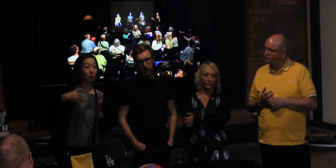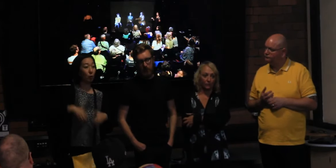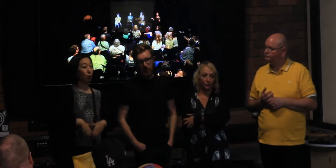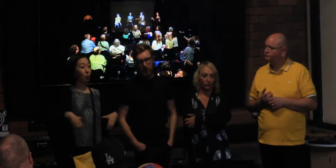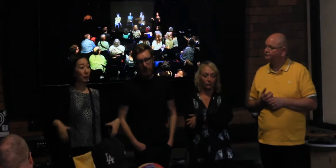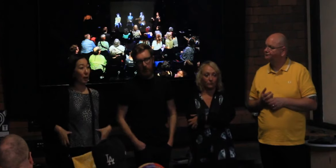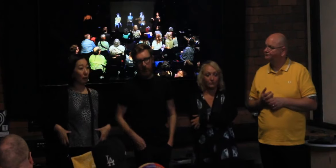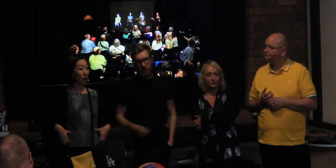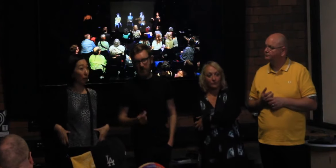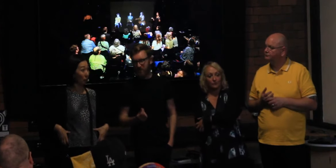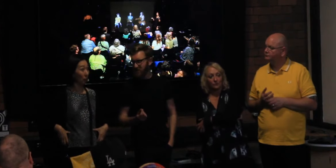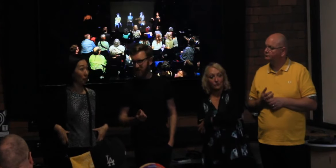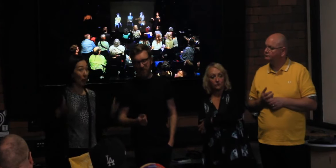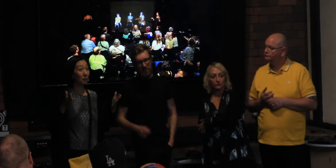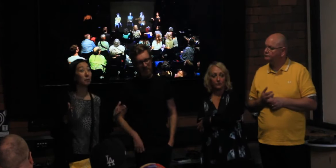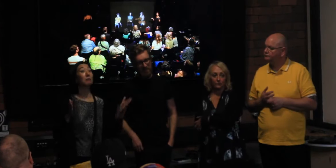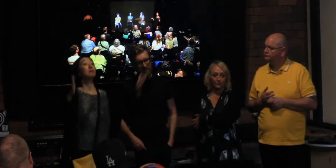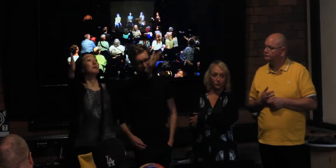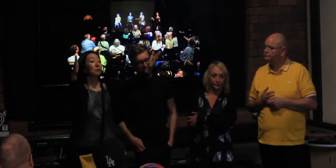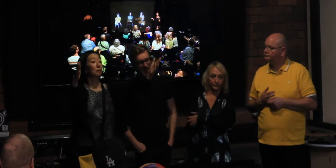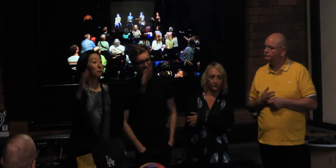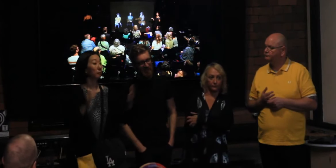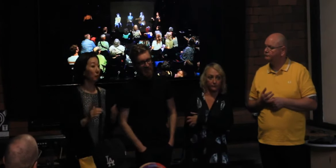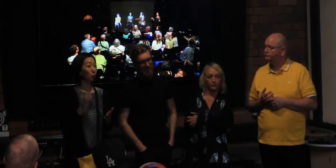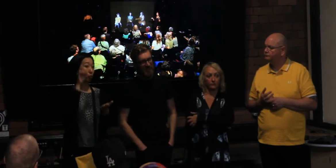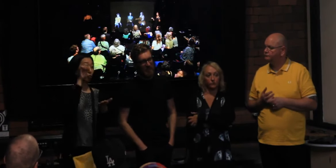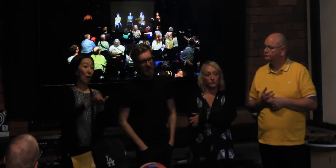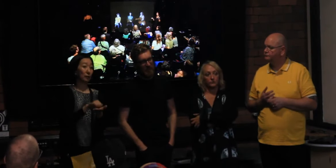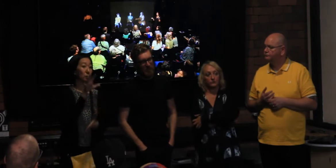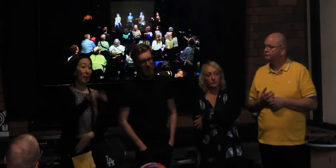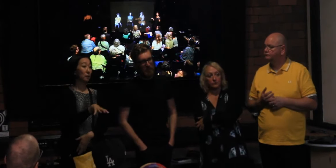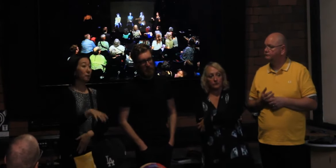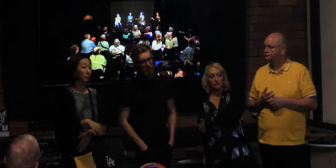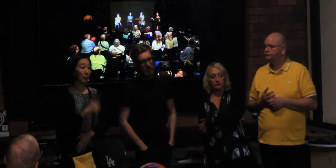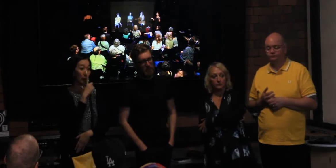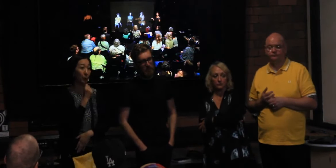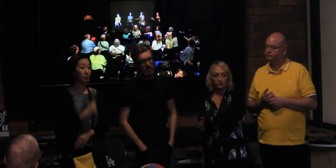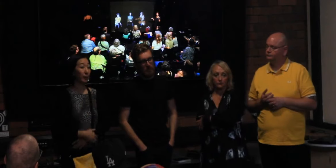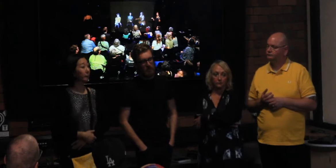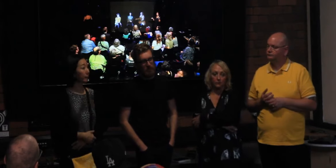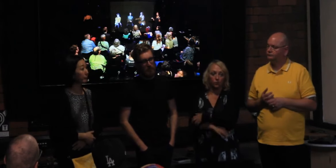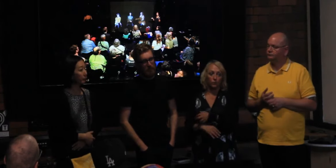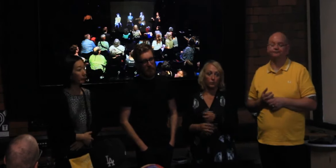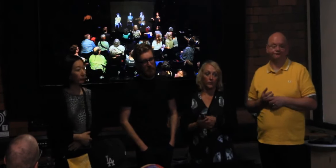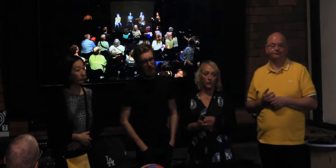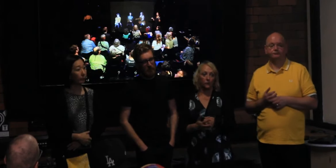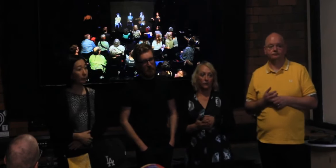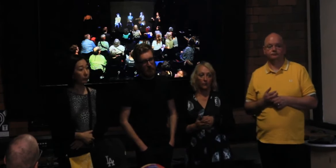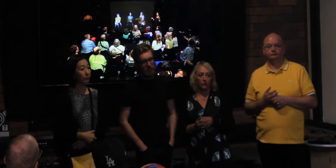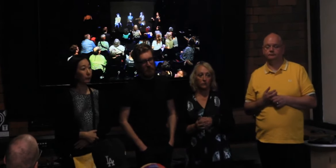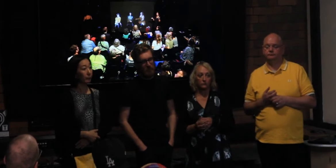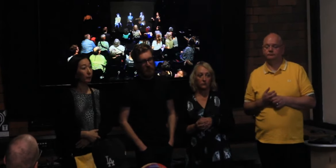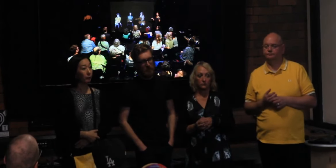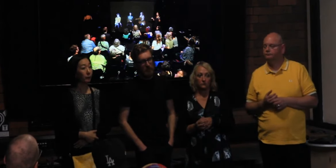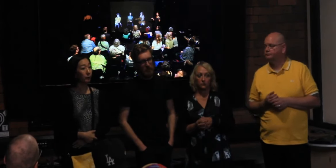funding, we could provide more Woojer straps and think about finding the right kind of space to